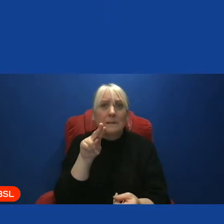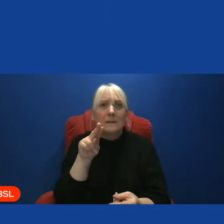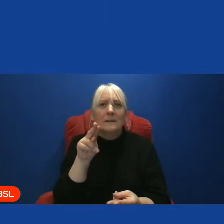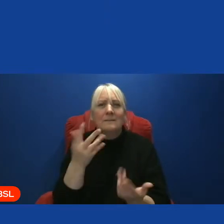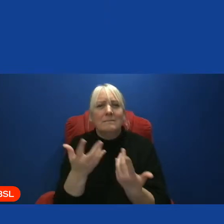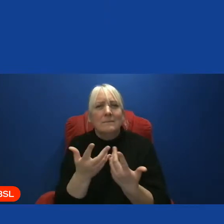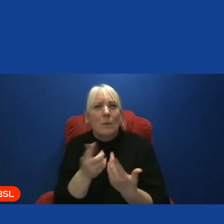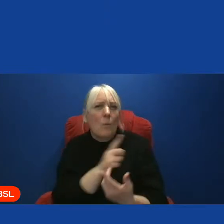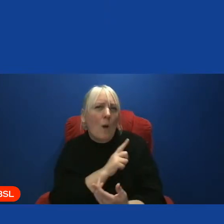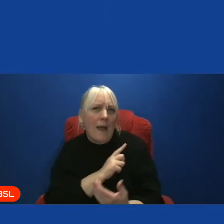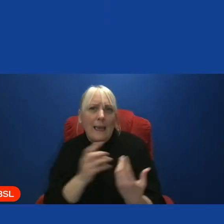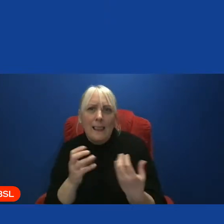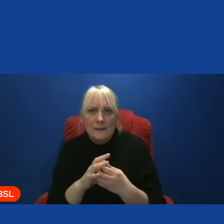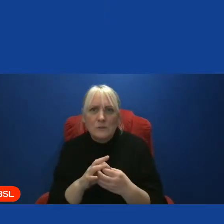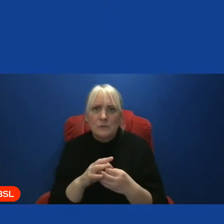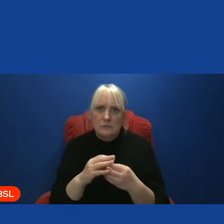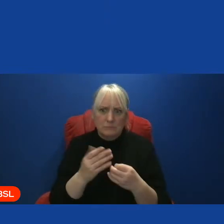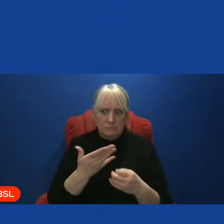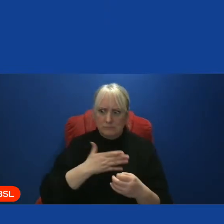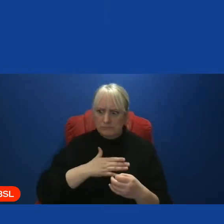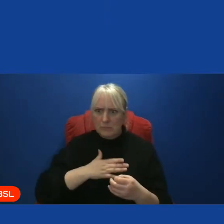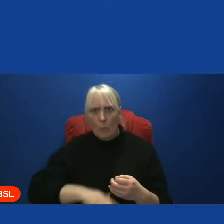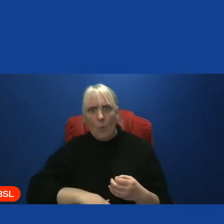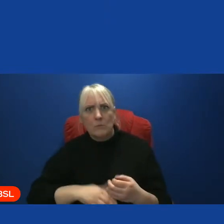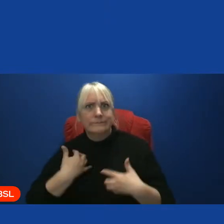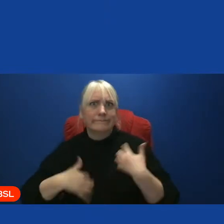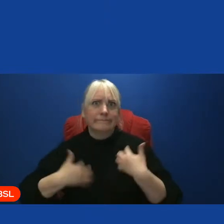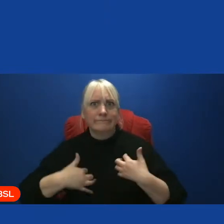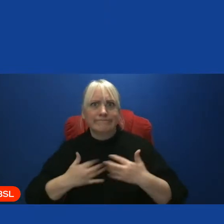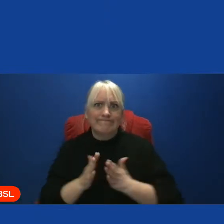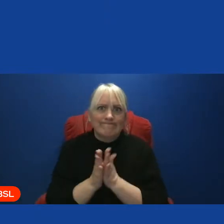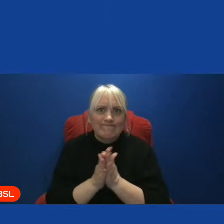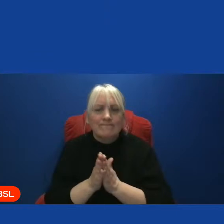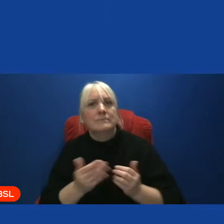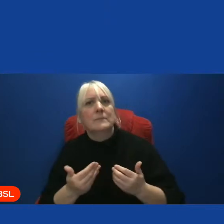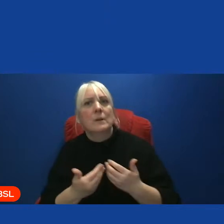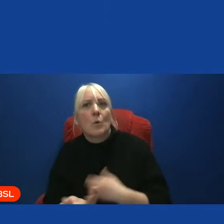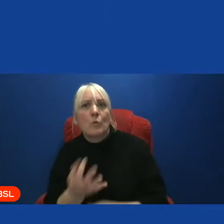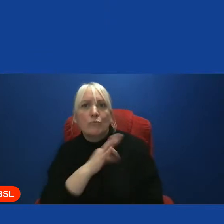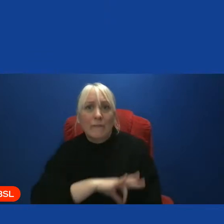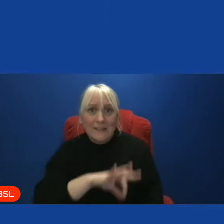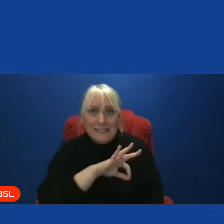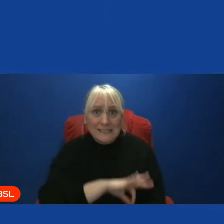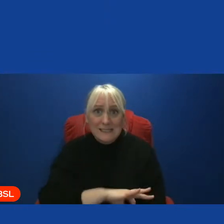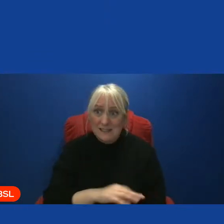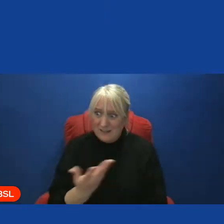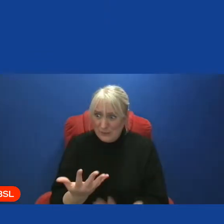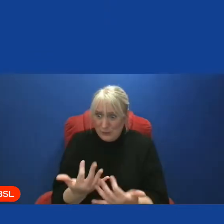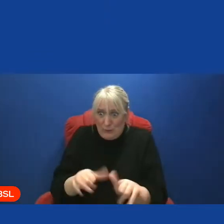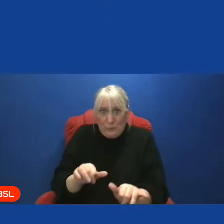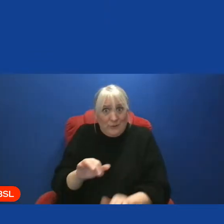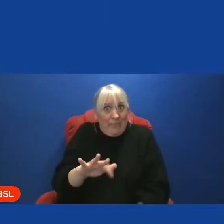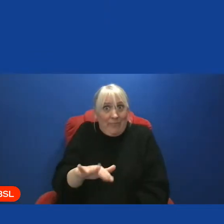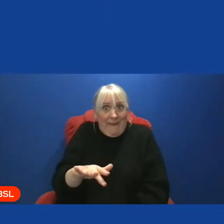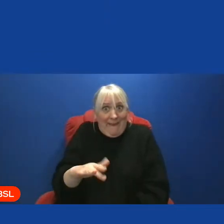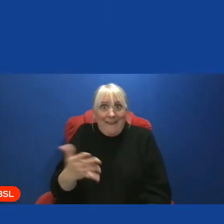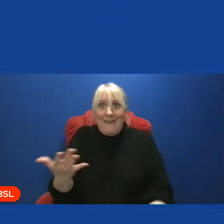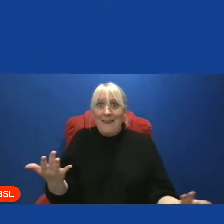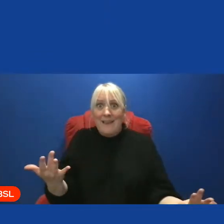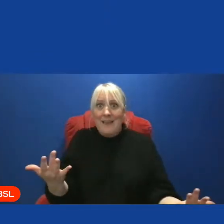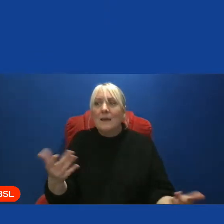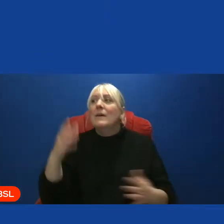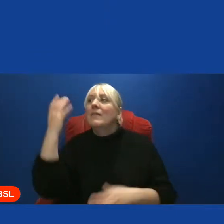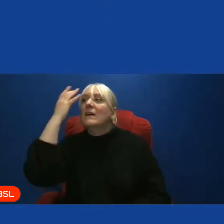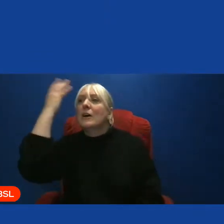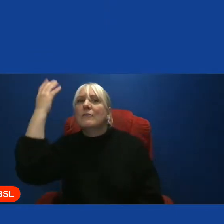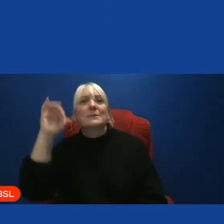profiteering, basically. So all of those solutions are readily available, but the government's not willing to take